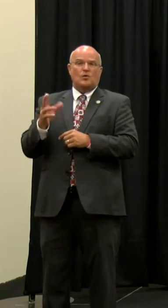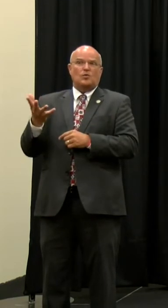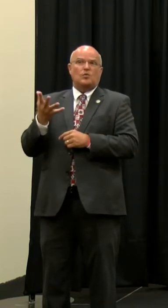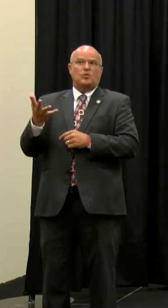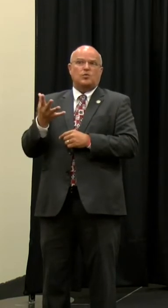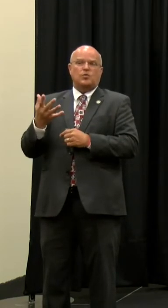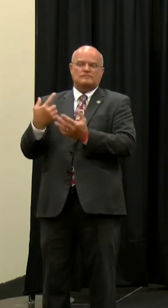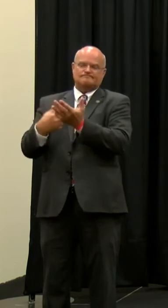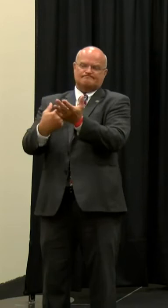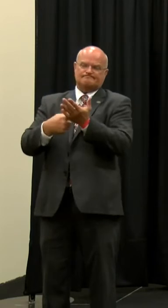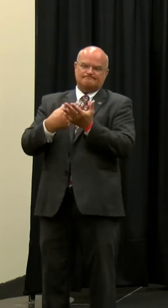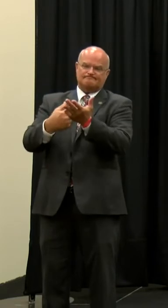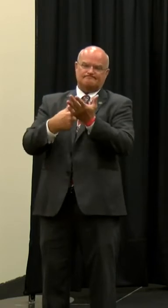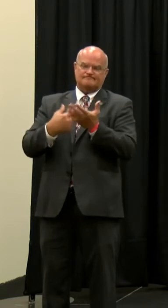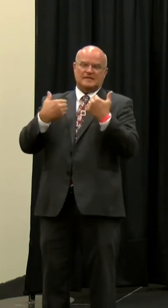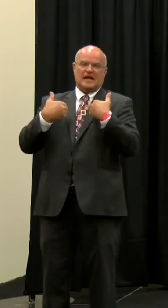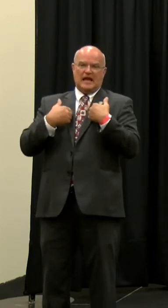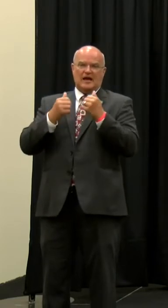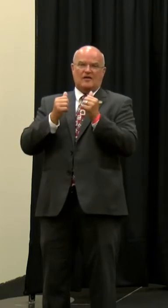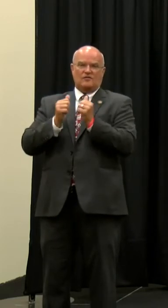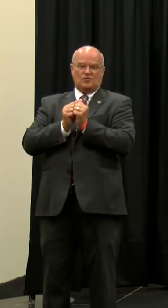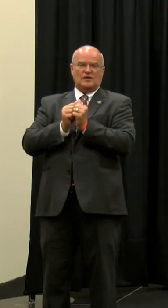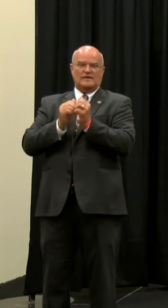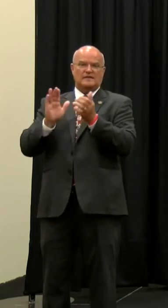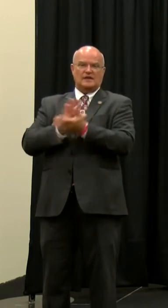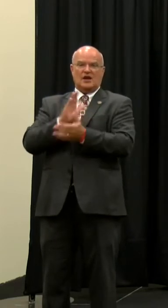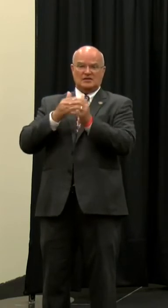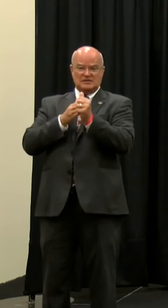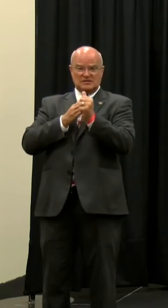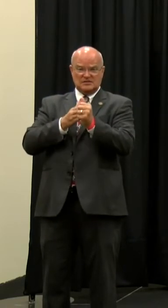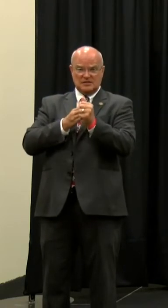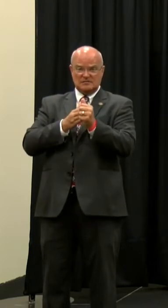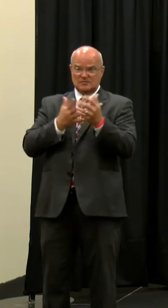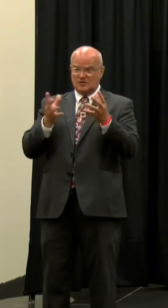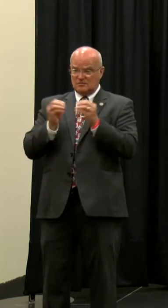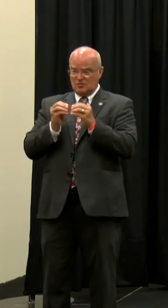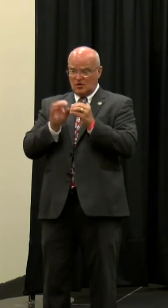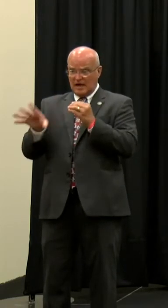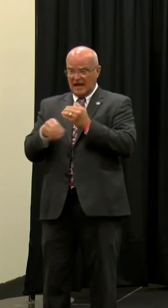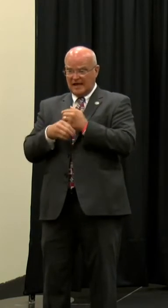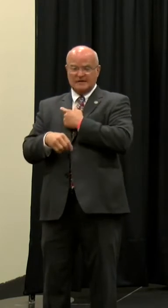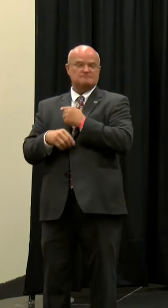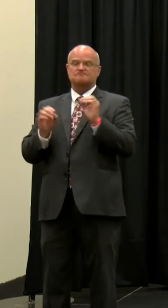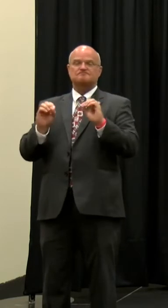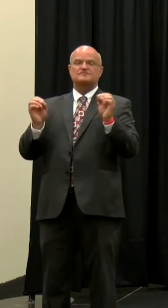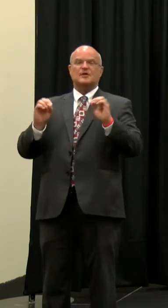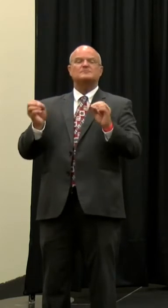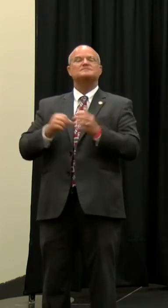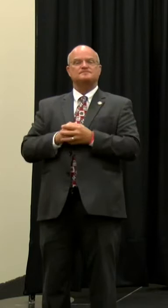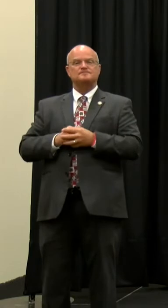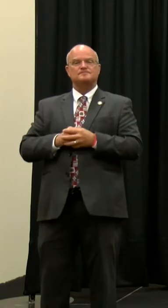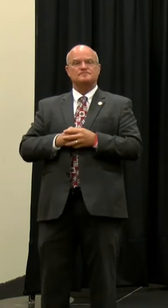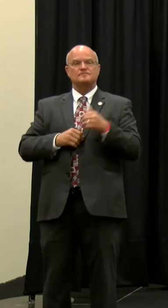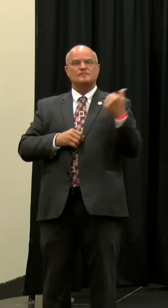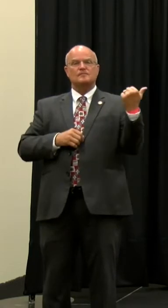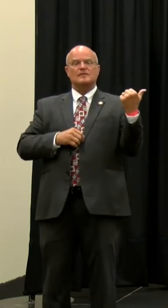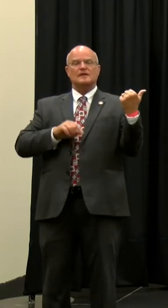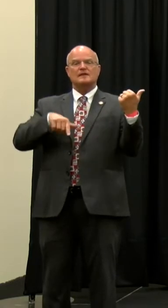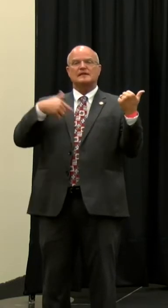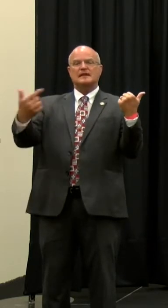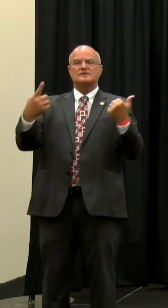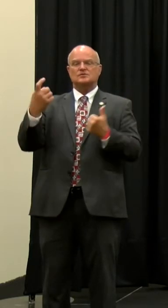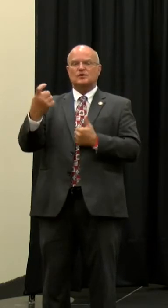what conversations we should have with the higher ed leadership. Dr. Romero, do you have anything to add to that? Next